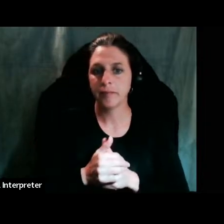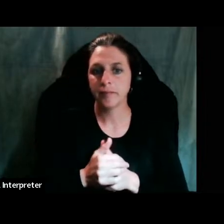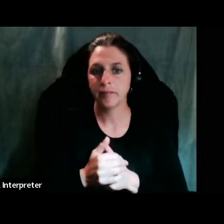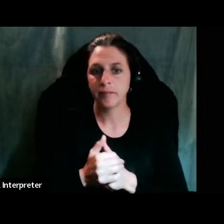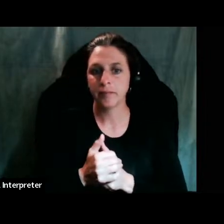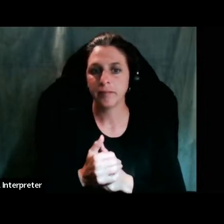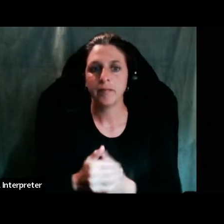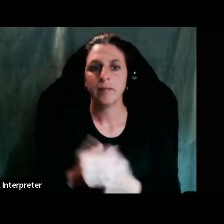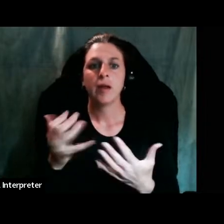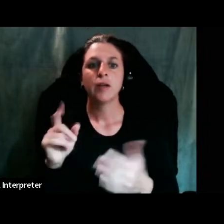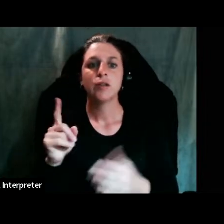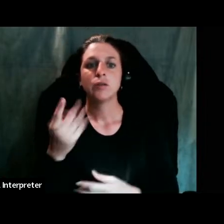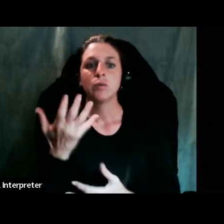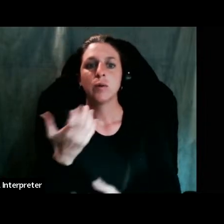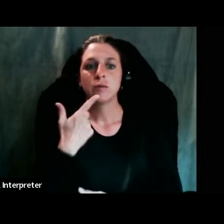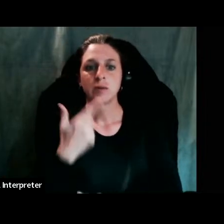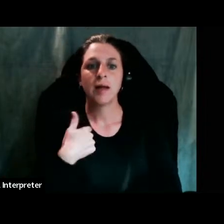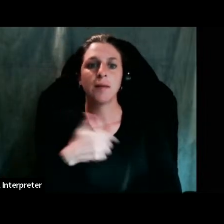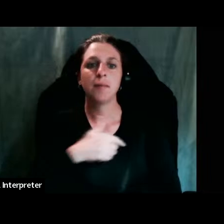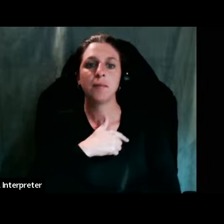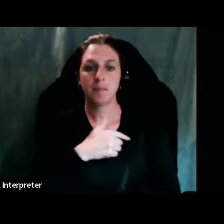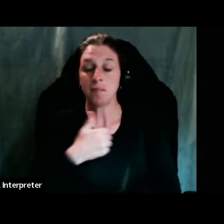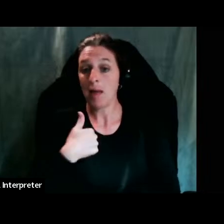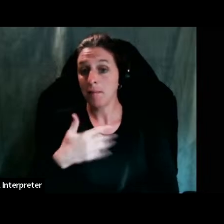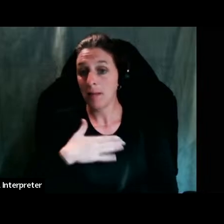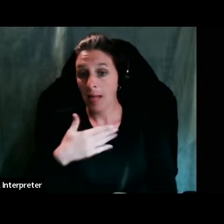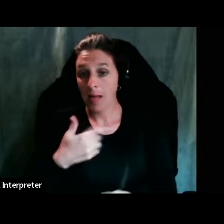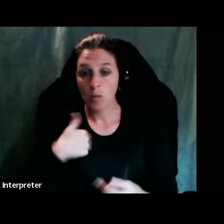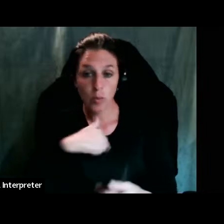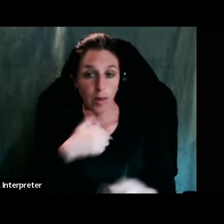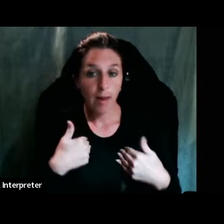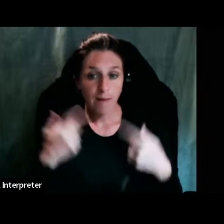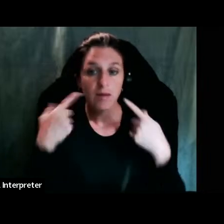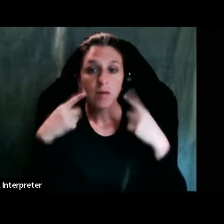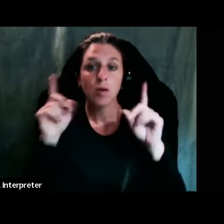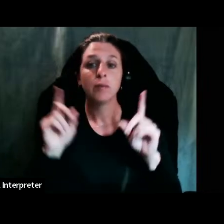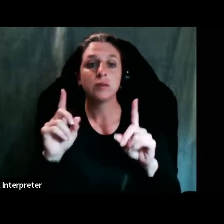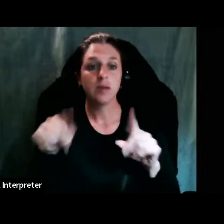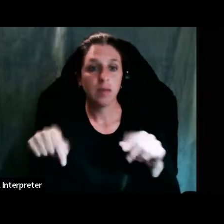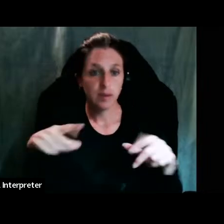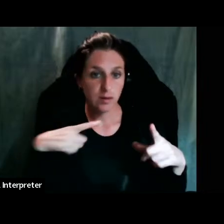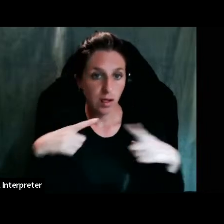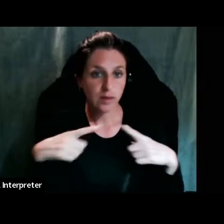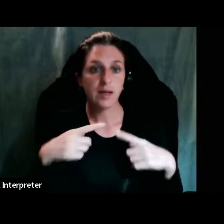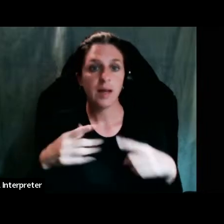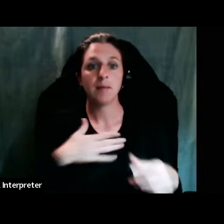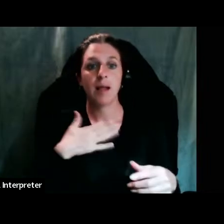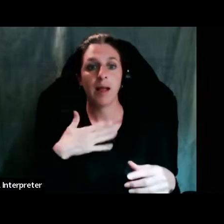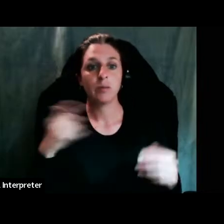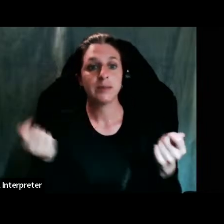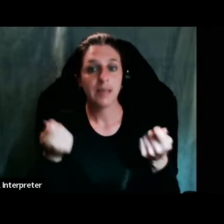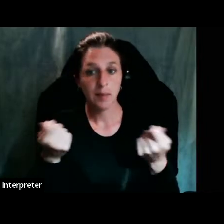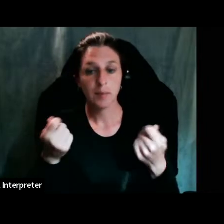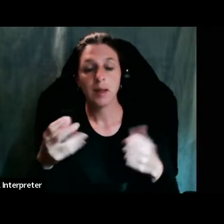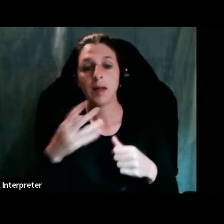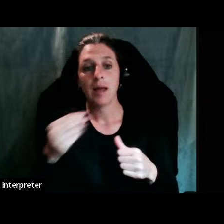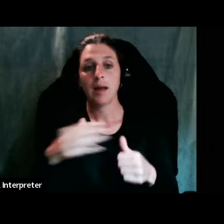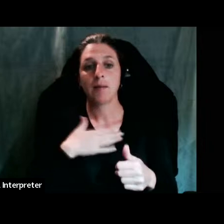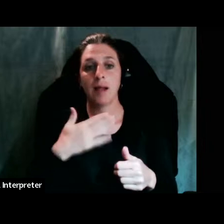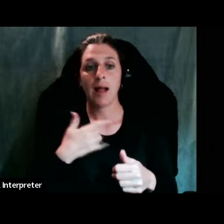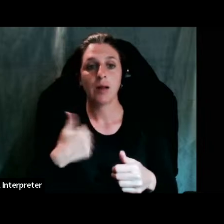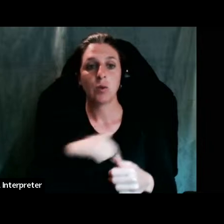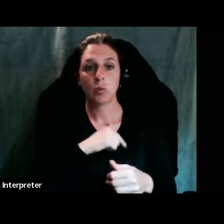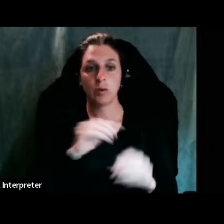just want to say I'm glad that we have this proclamation. I'm glad that we have this holiday. I'm glad that we're celebrating it, and I'm glad that we're bringing this